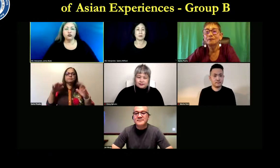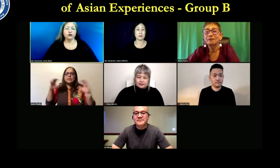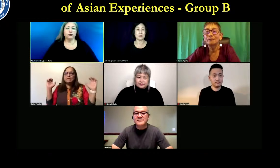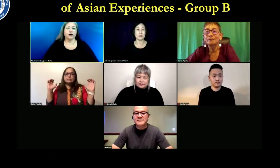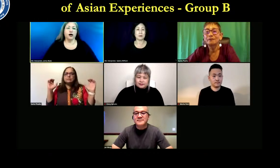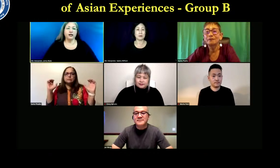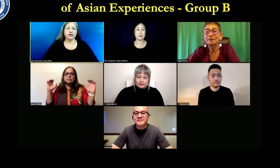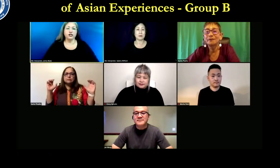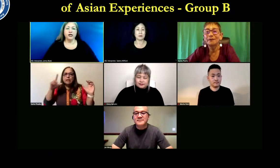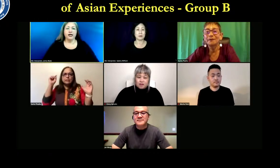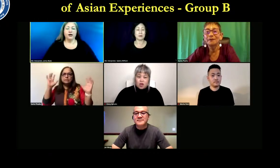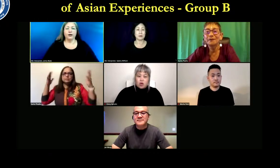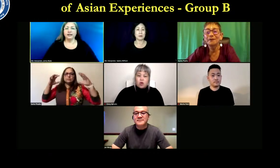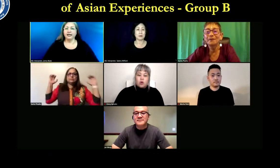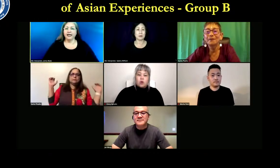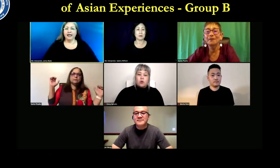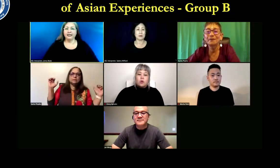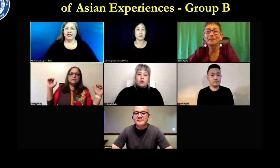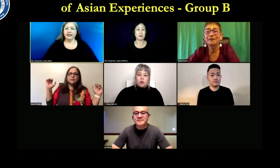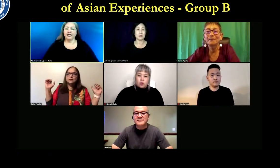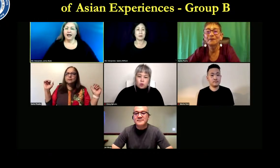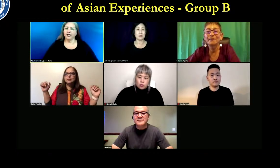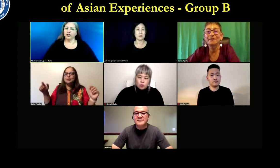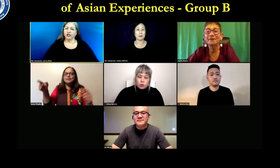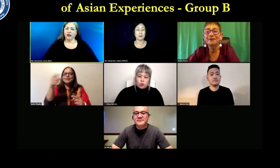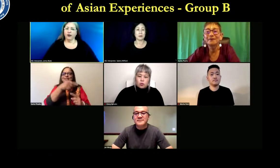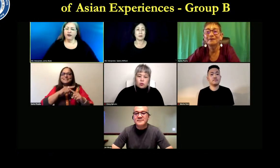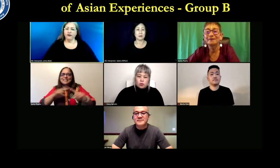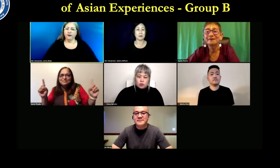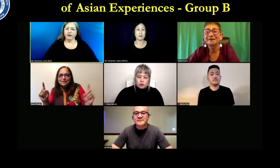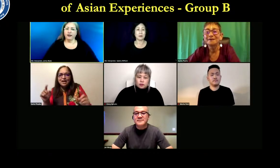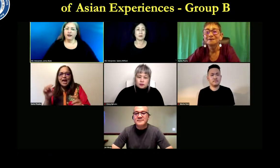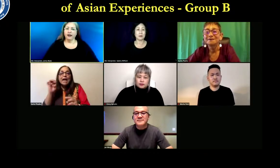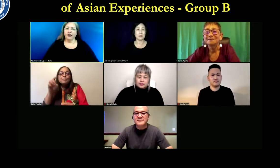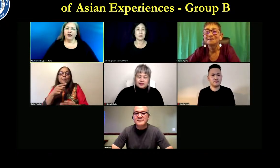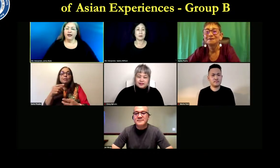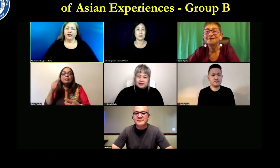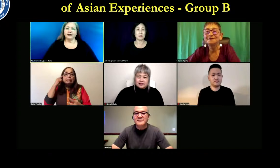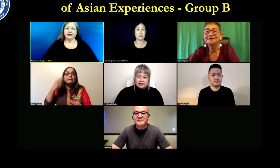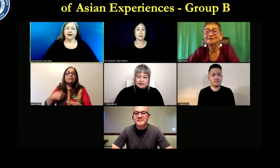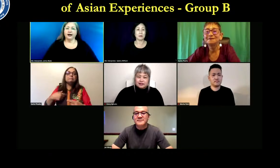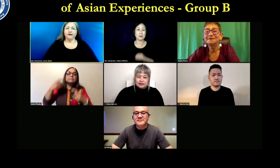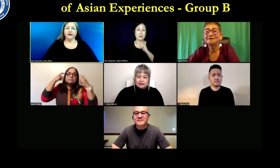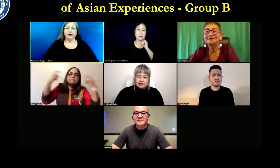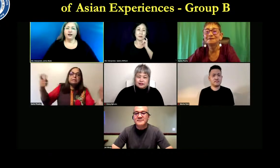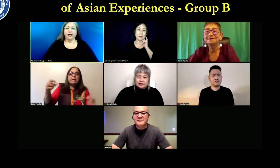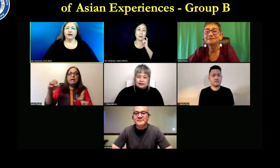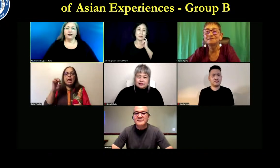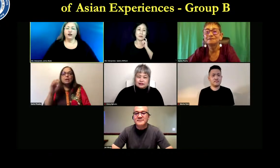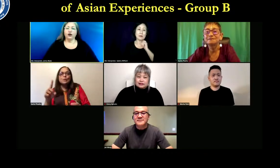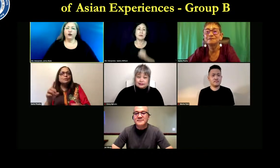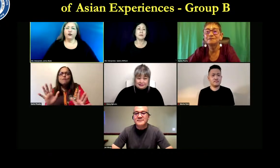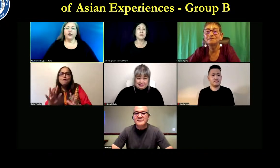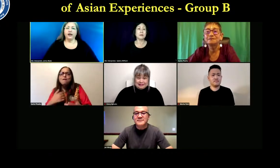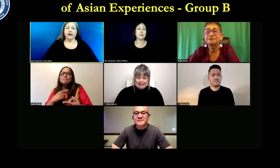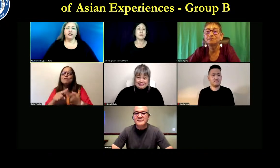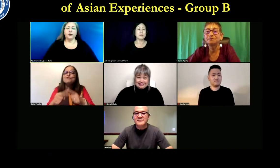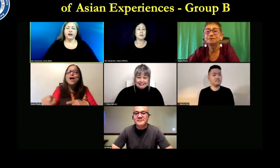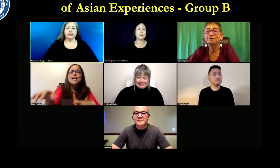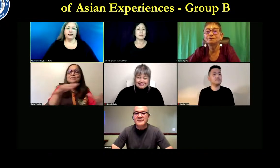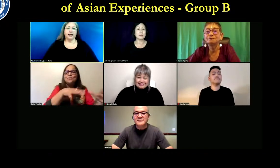you go to? What college? And when I said Gallaudet, they kind of shied away from me. And I feel like, you know,